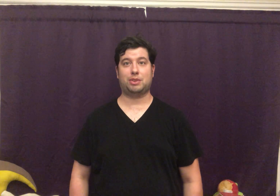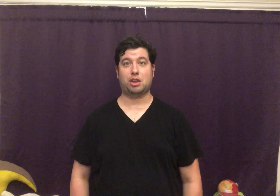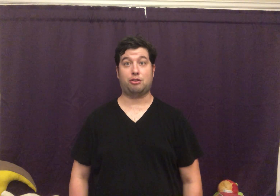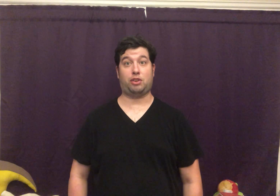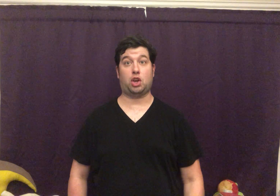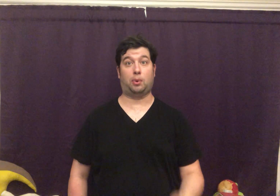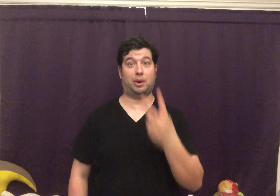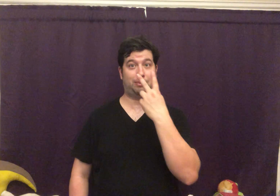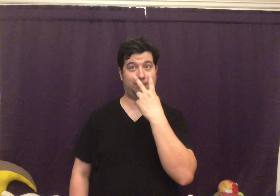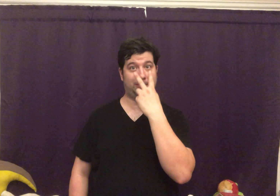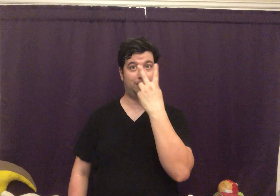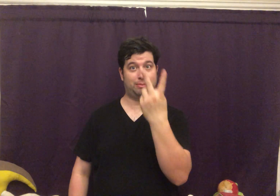View.